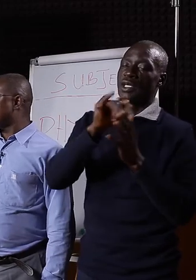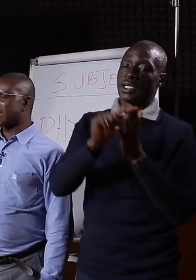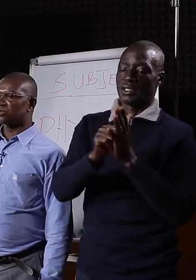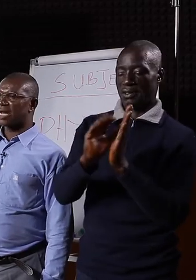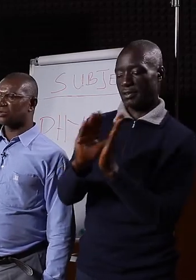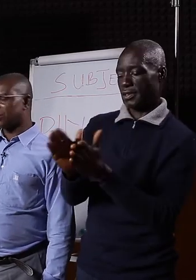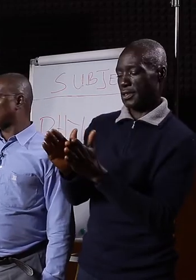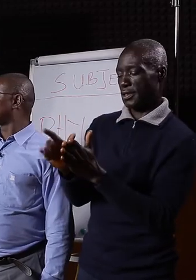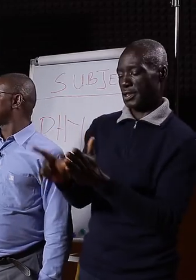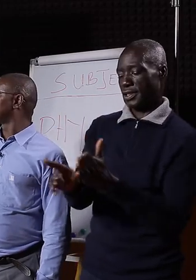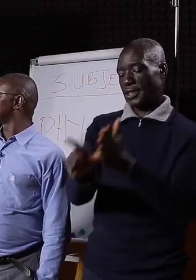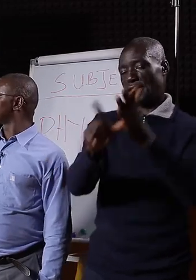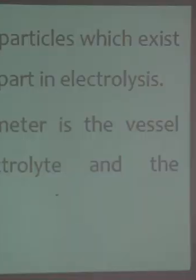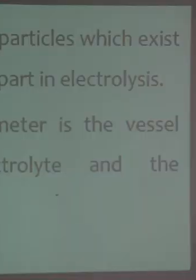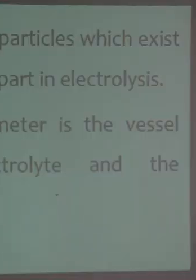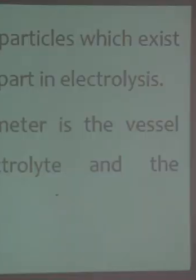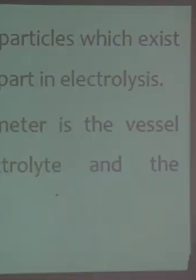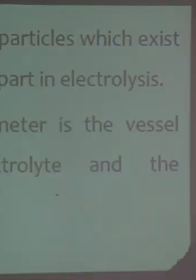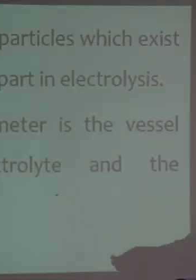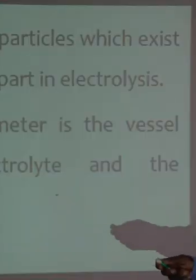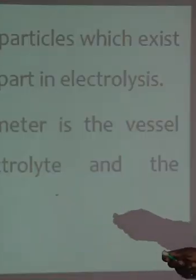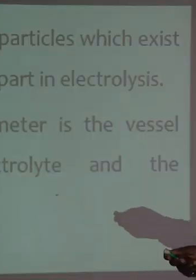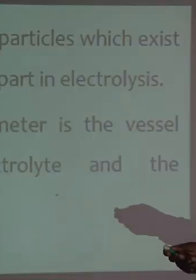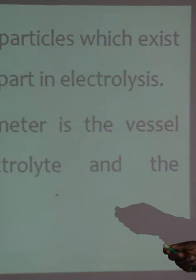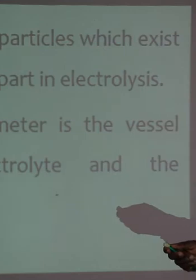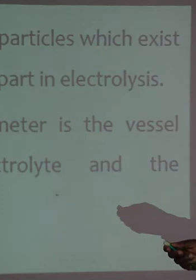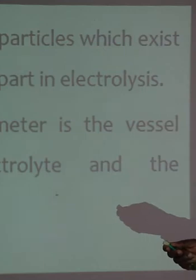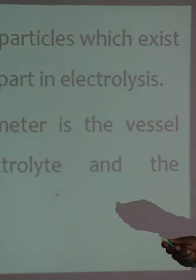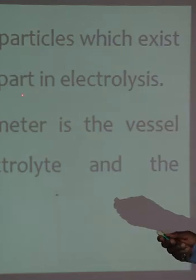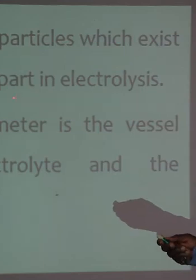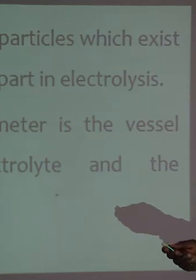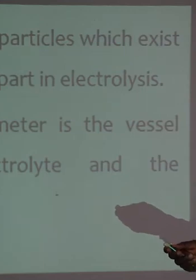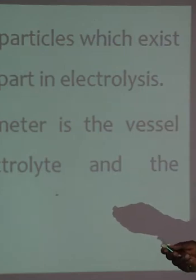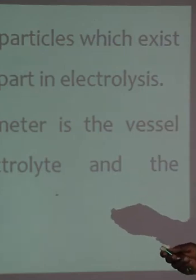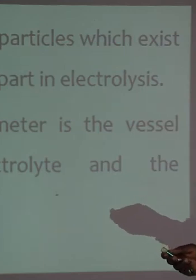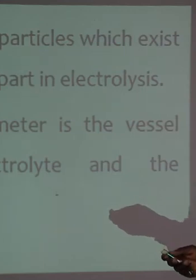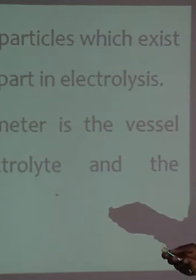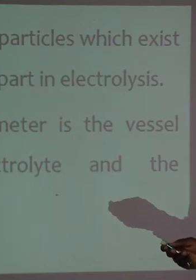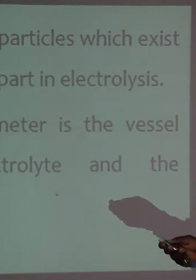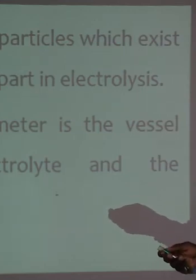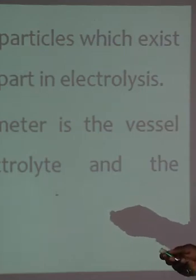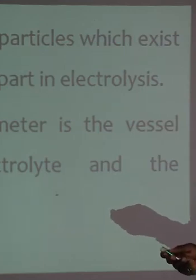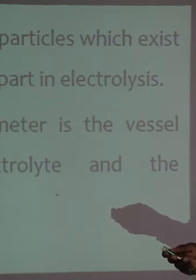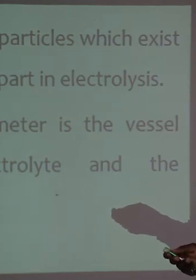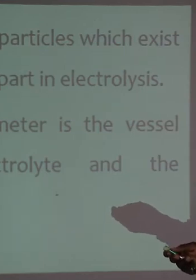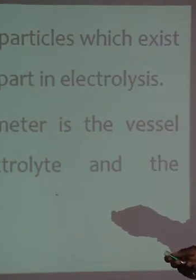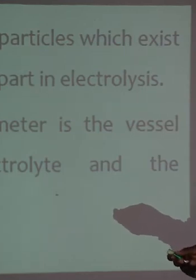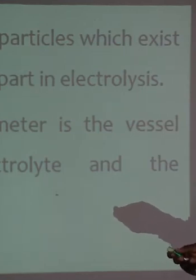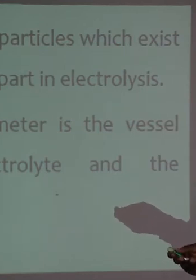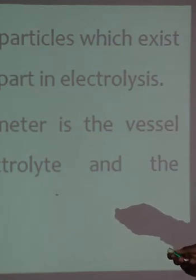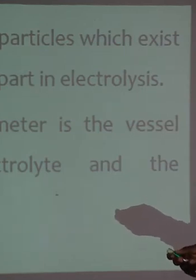leaves the electrolyte to the other. As we've said, ions are just charged particles which exist in electrolytes.